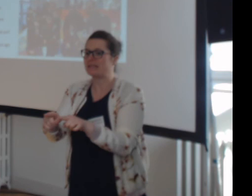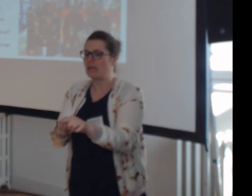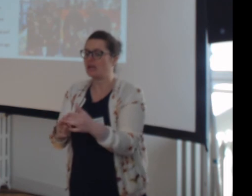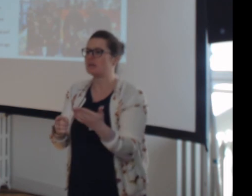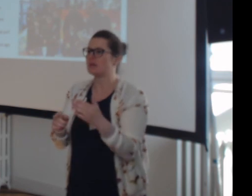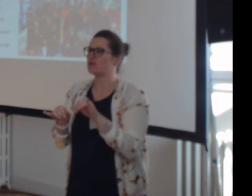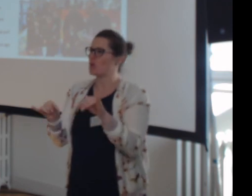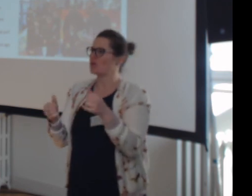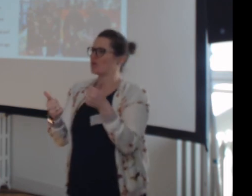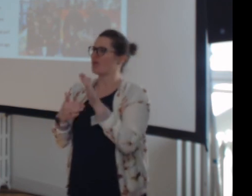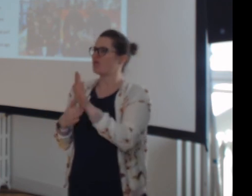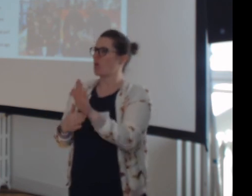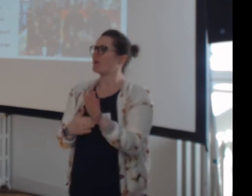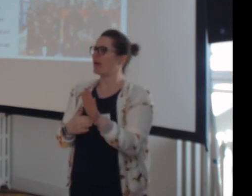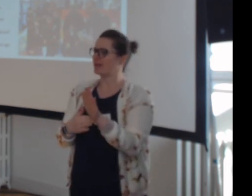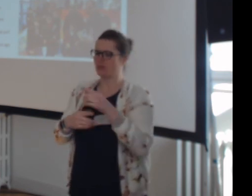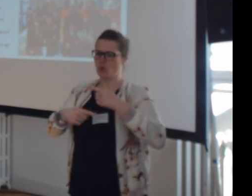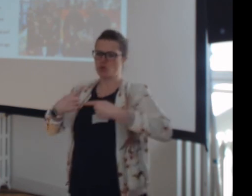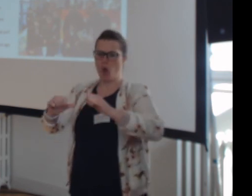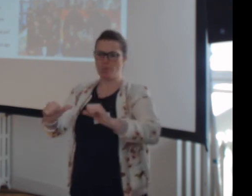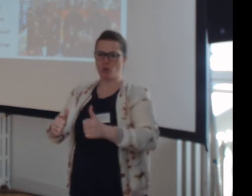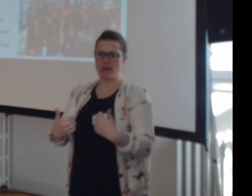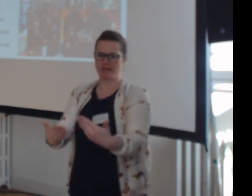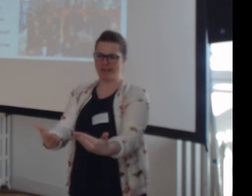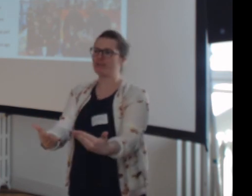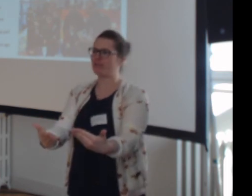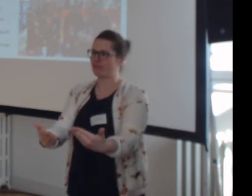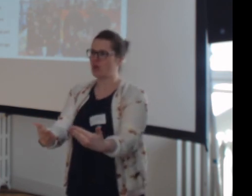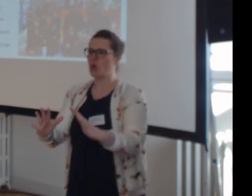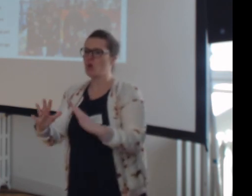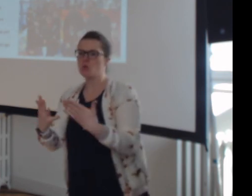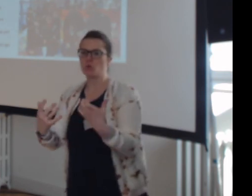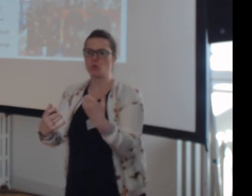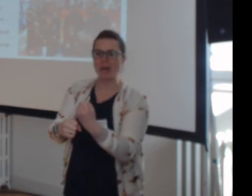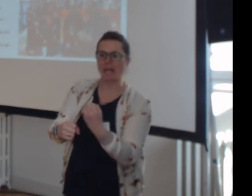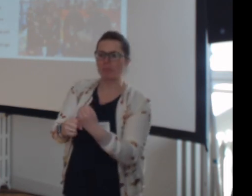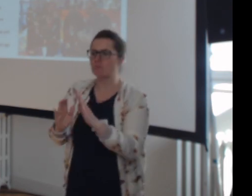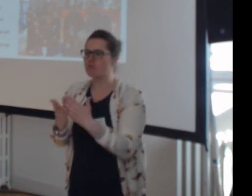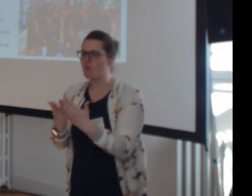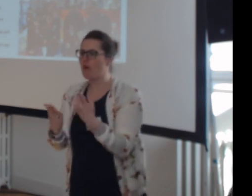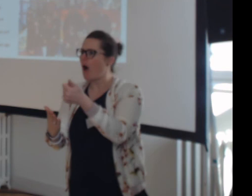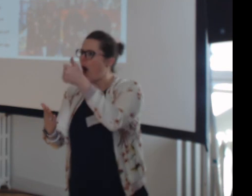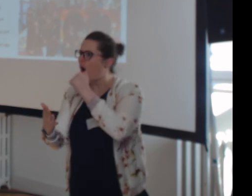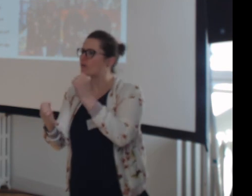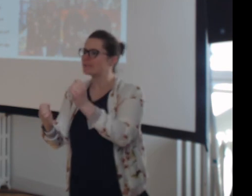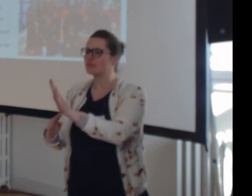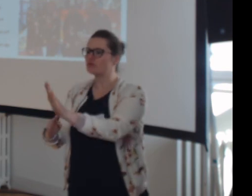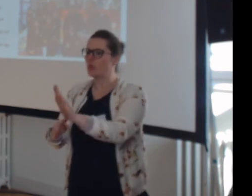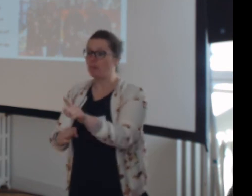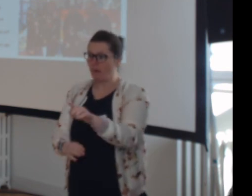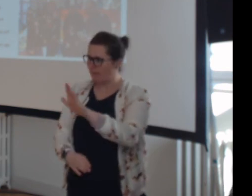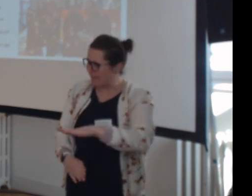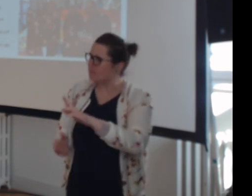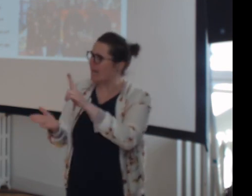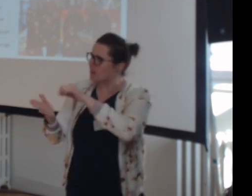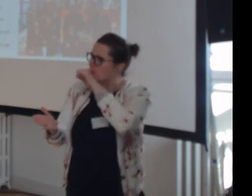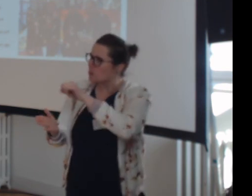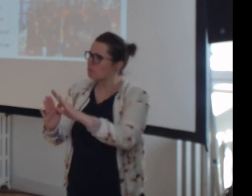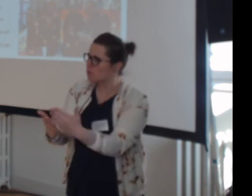to give sort of a good example, the role model, work with books, show to parents that their child loves